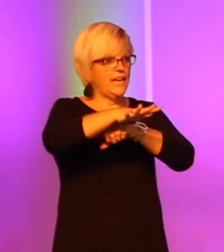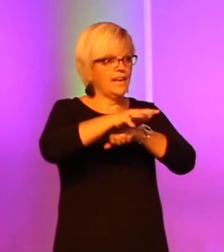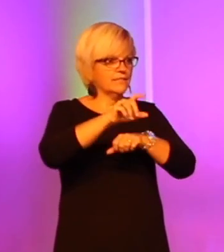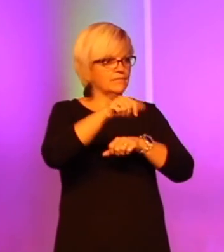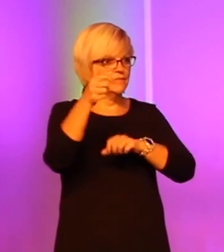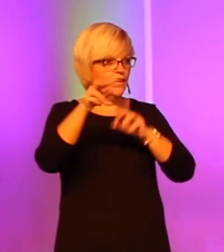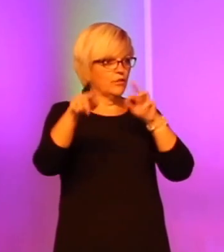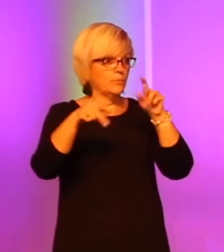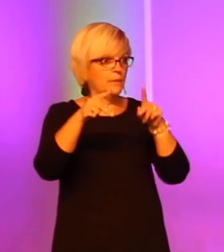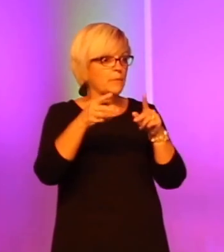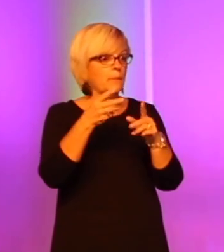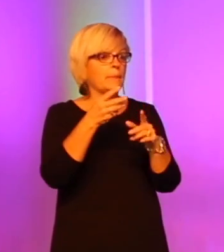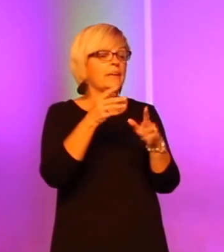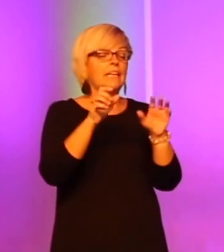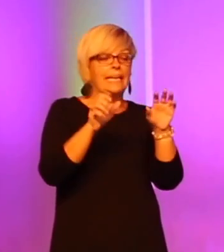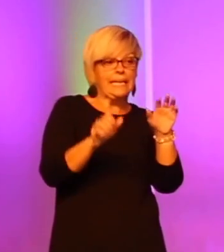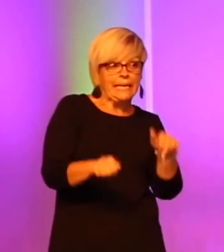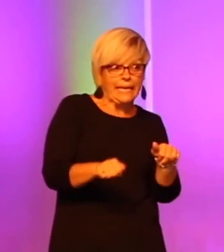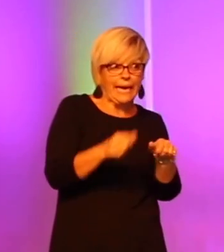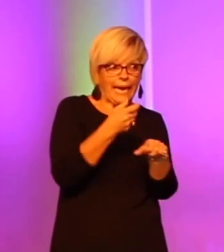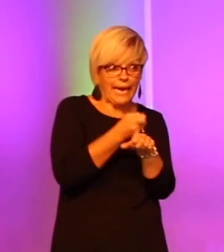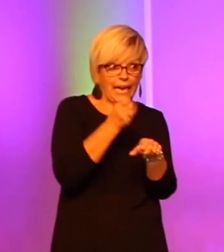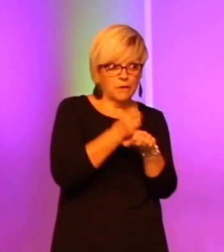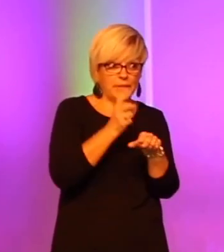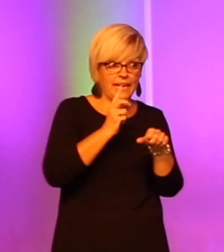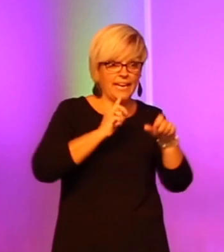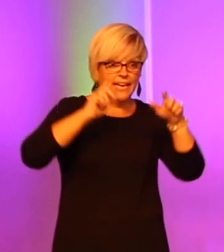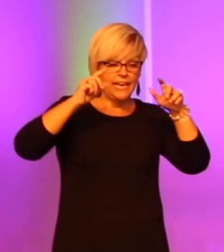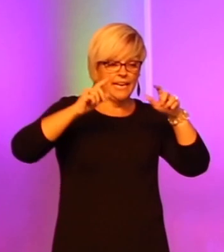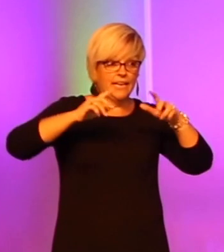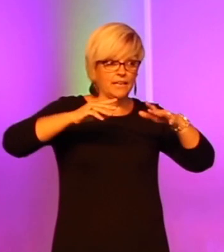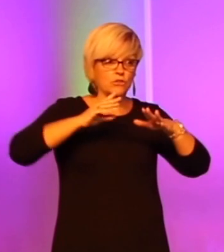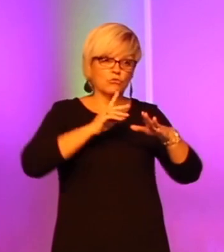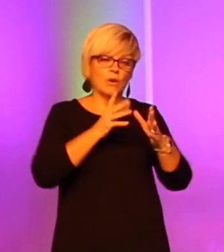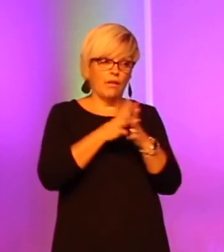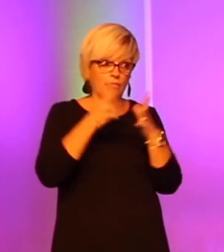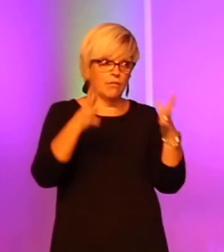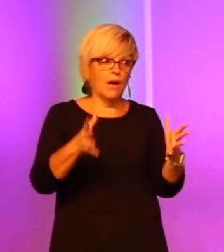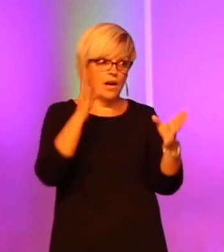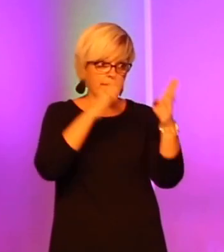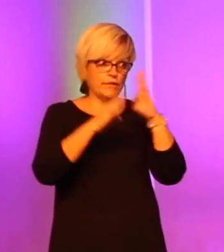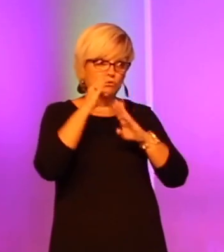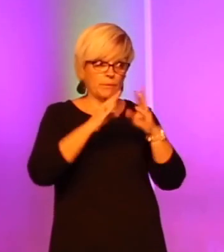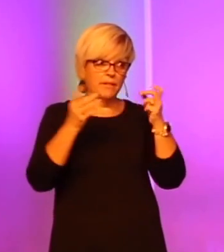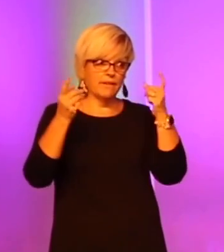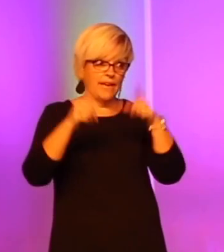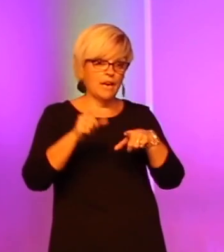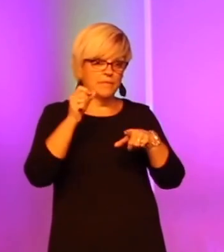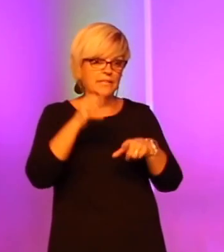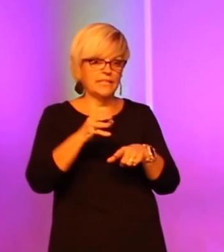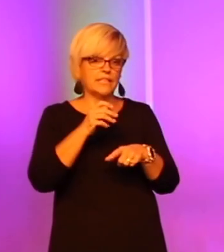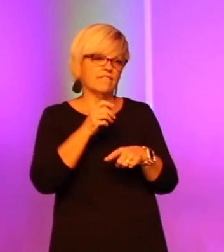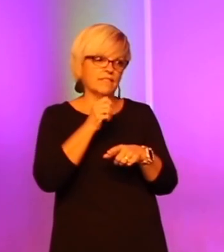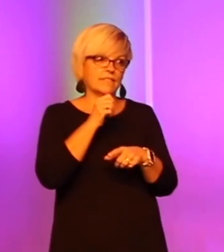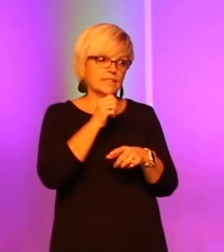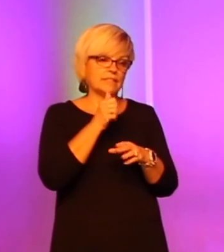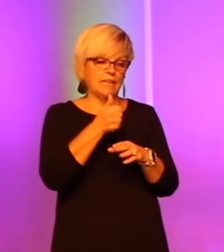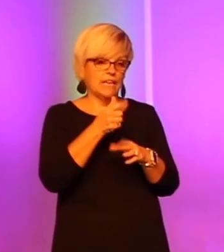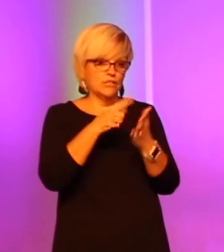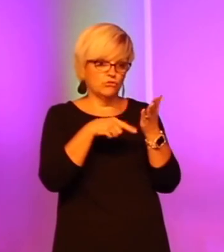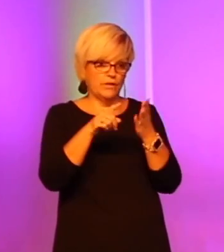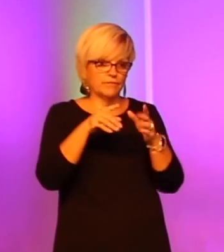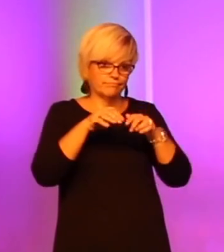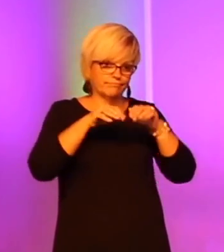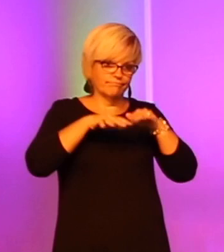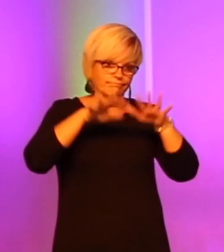second, maybe even create waves if it goes unchecked for long enough. This is a lie. This will only affect me. Let me give you two examples